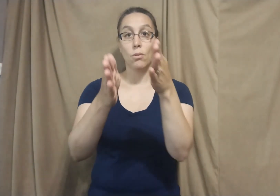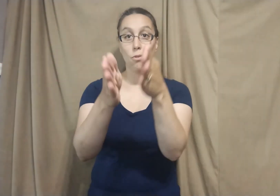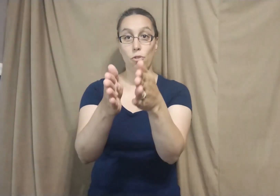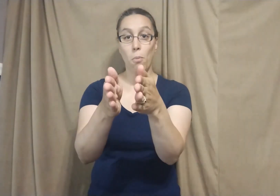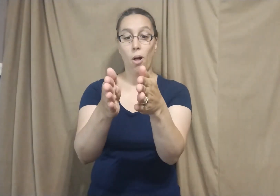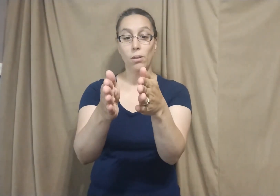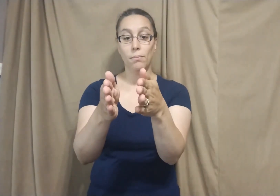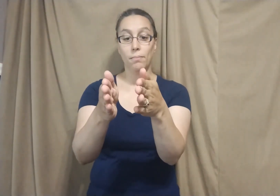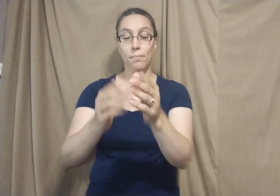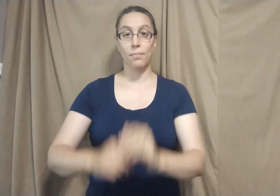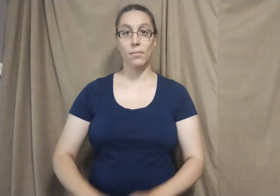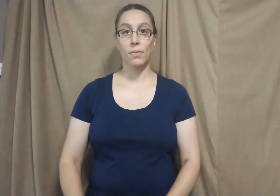small,